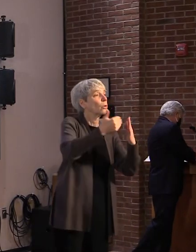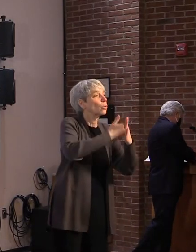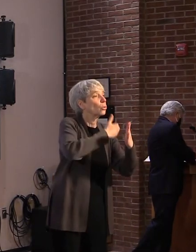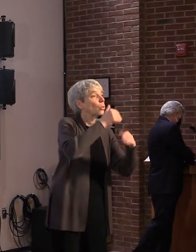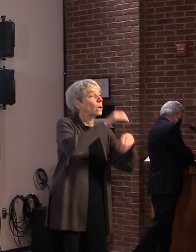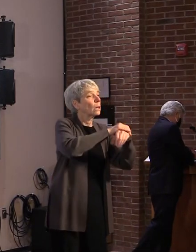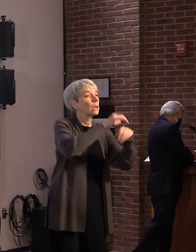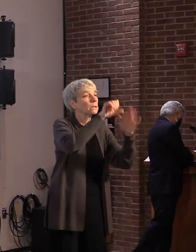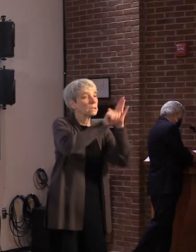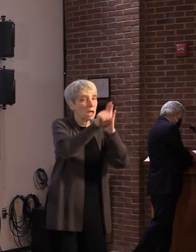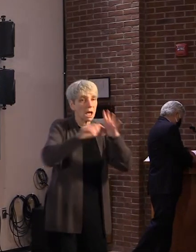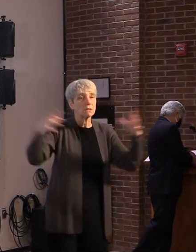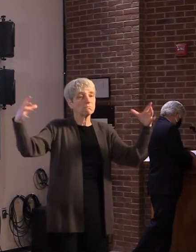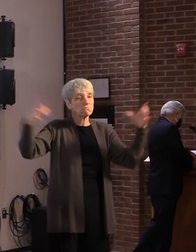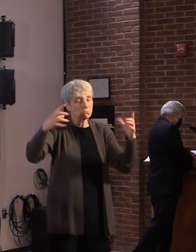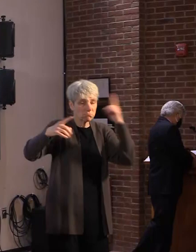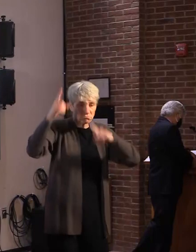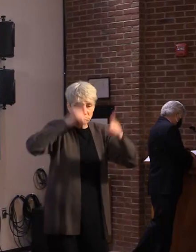Thank you.